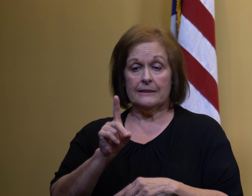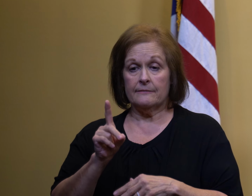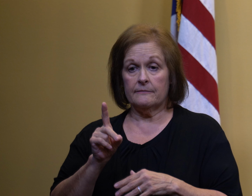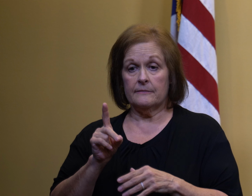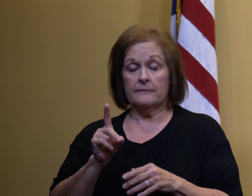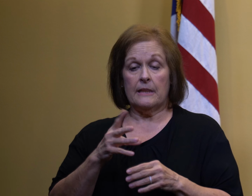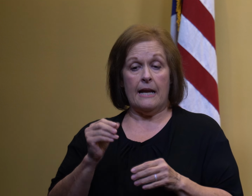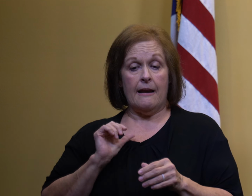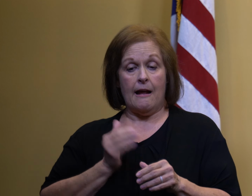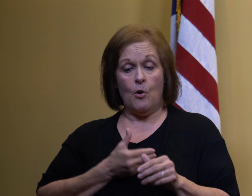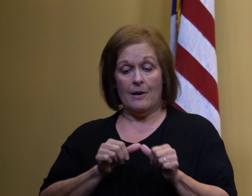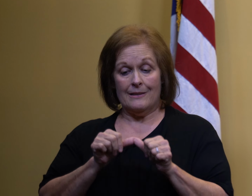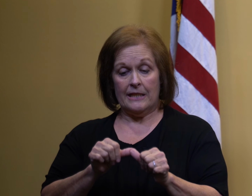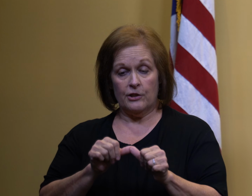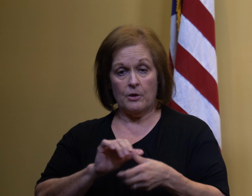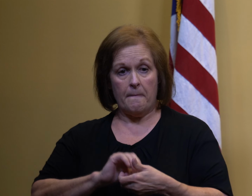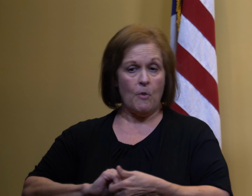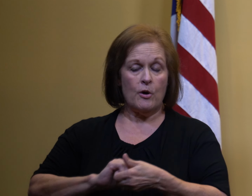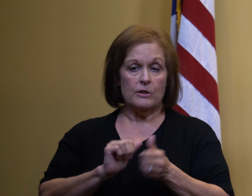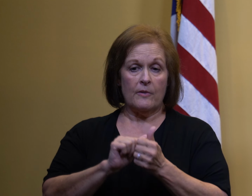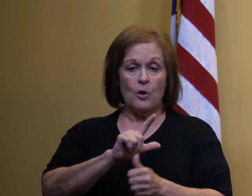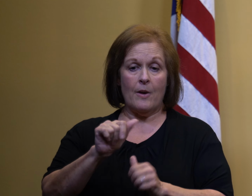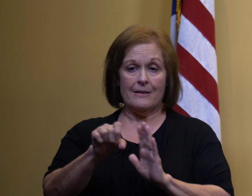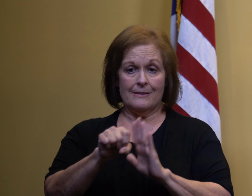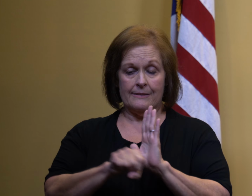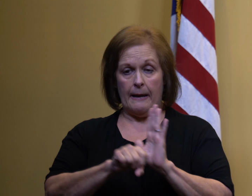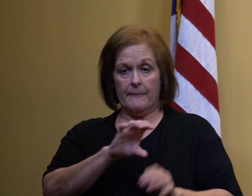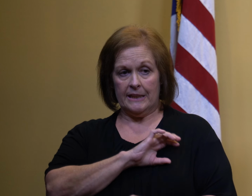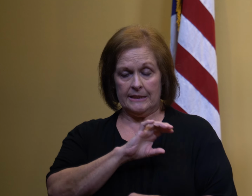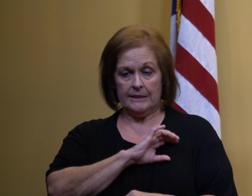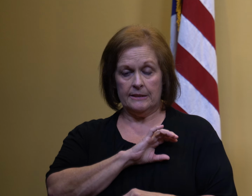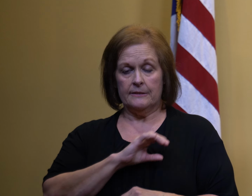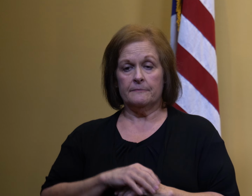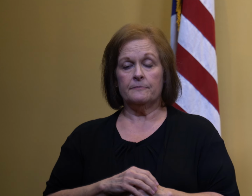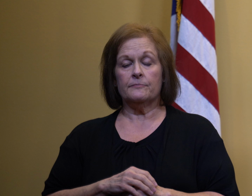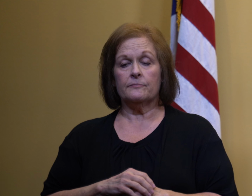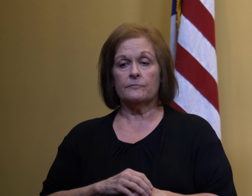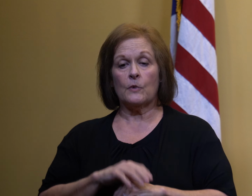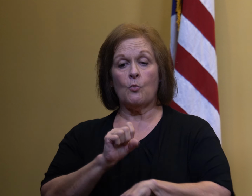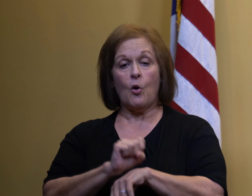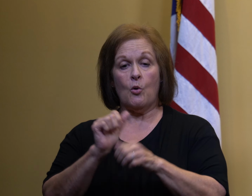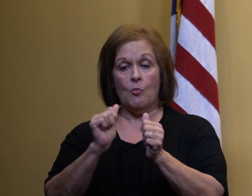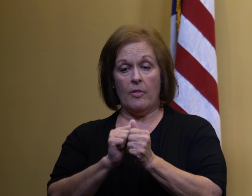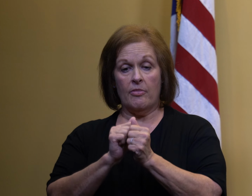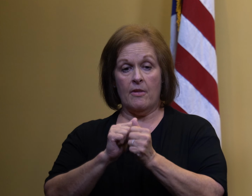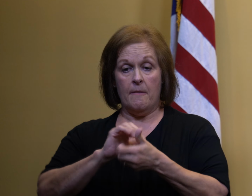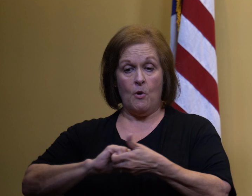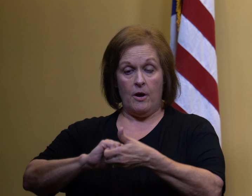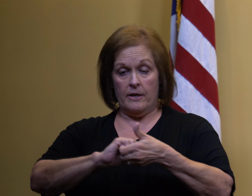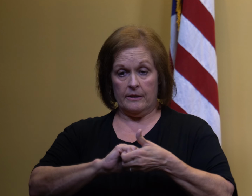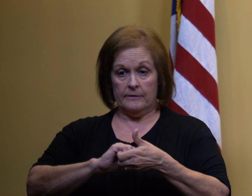and of course our continued partnership with Louisiana State Police. One is working in partnership,